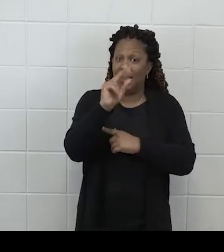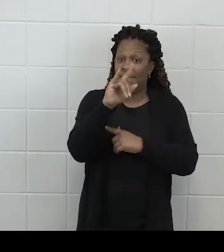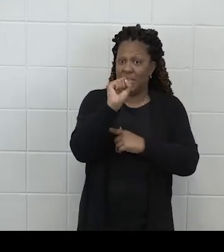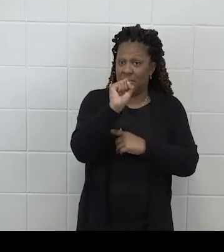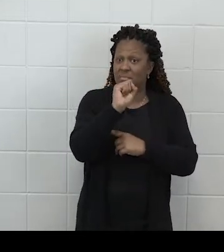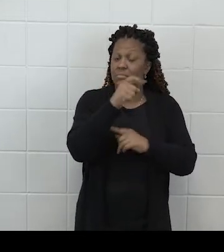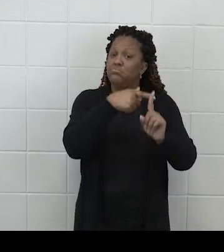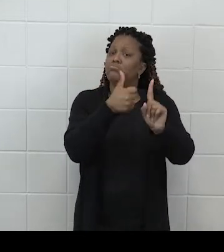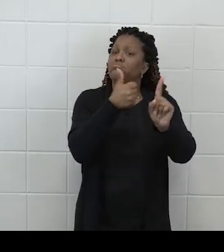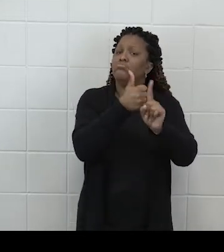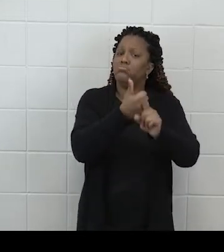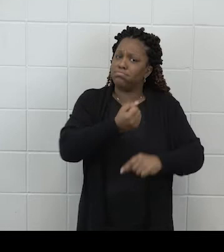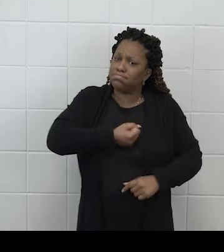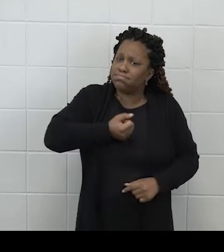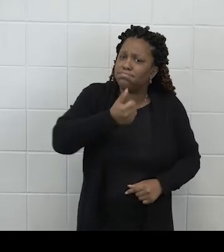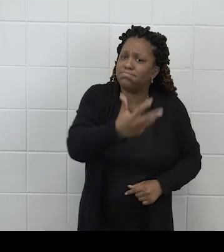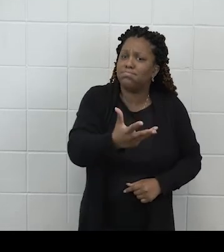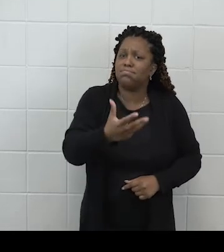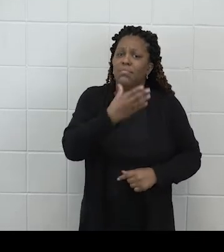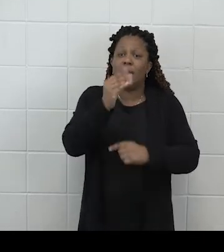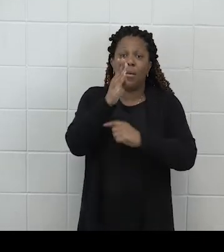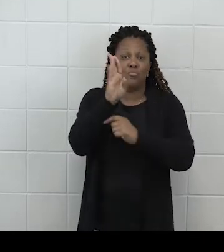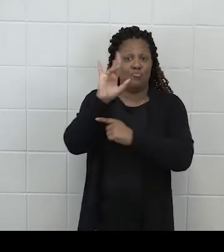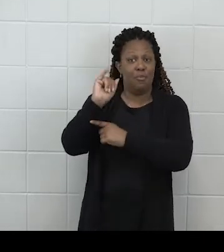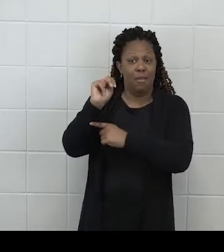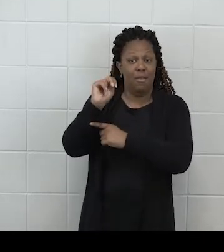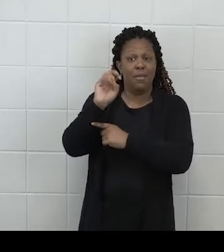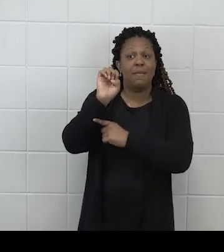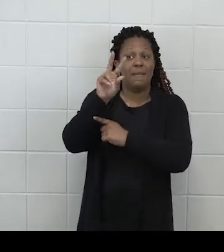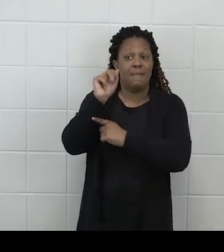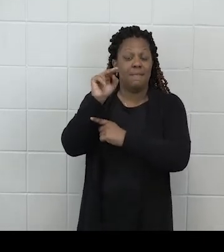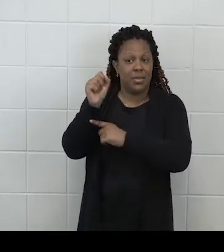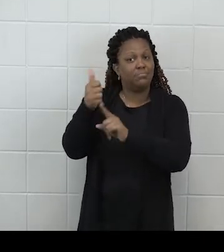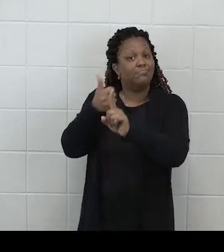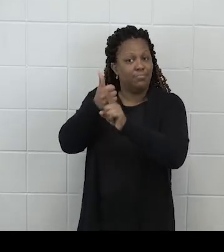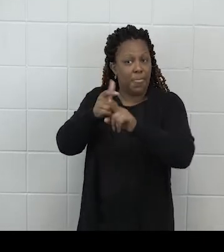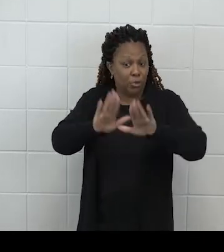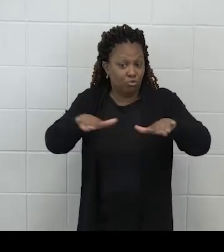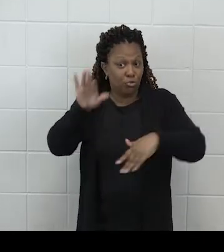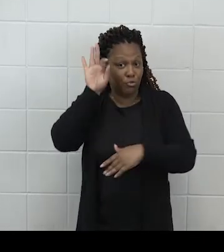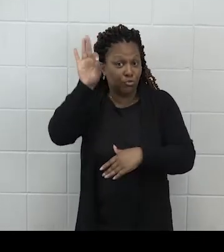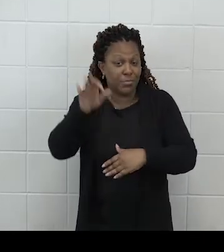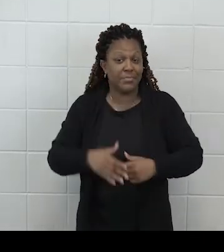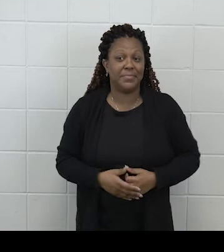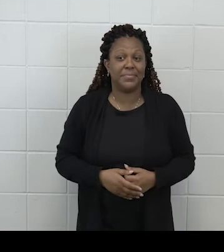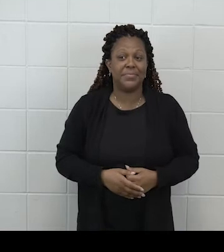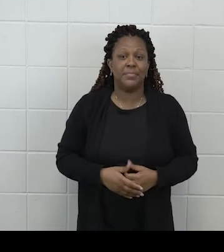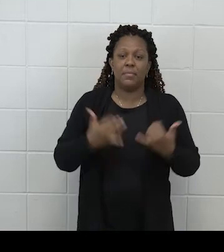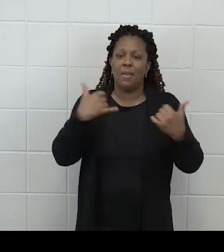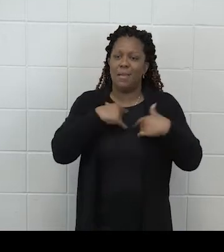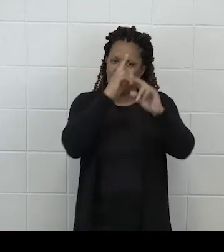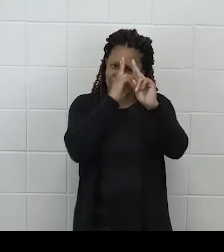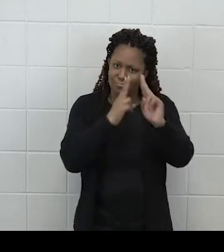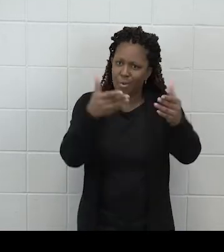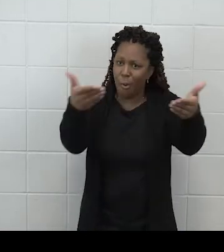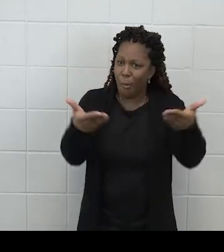Methodist Episcopal Church, as well as President of the Minnesota Council of Churches, as our preacher today. Thank